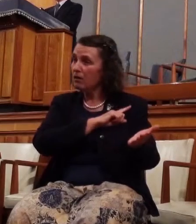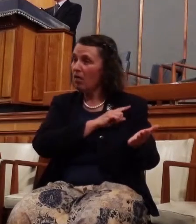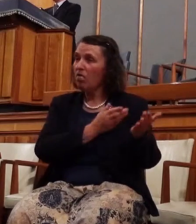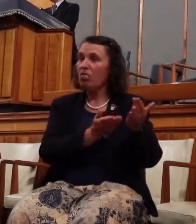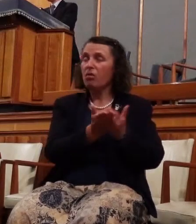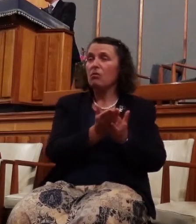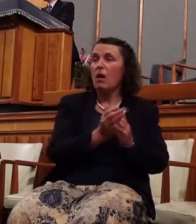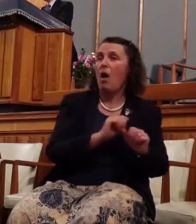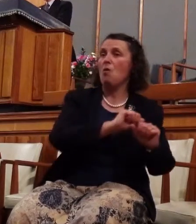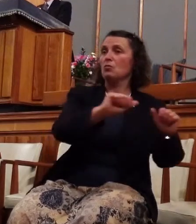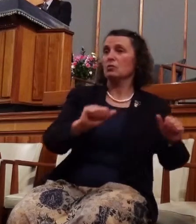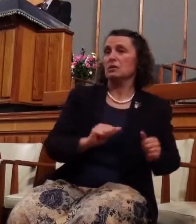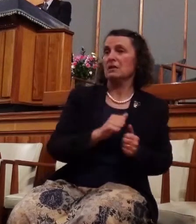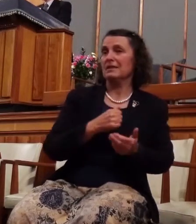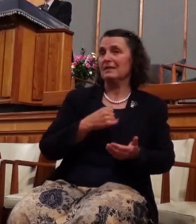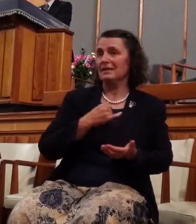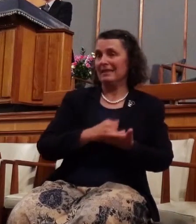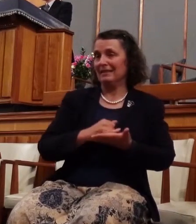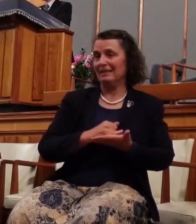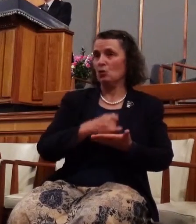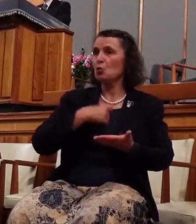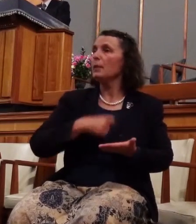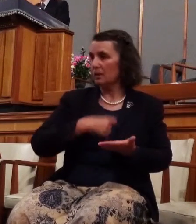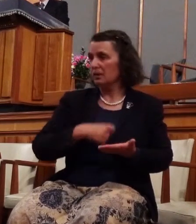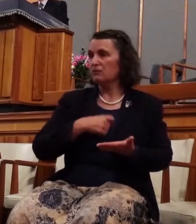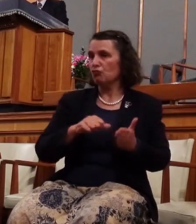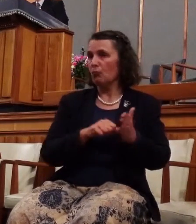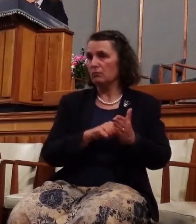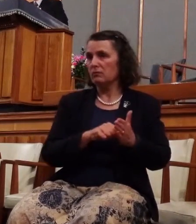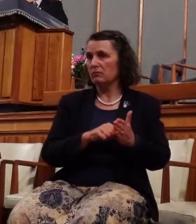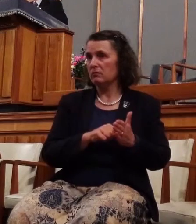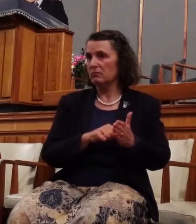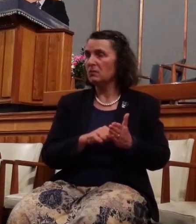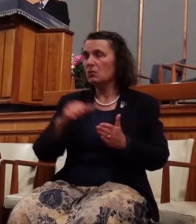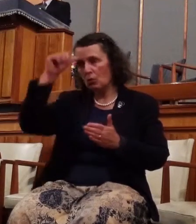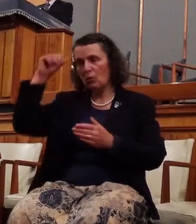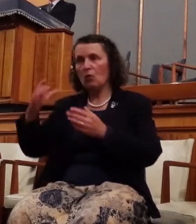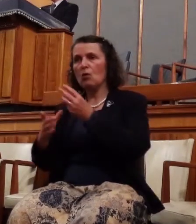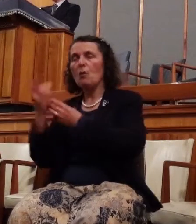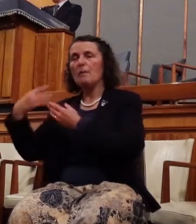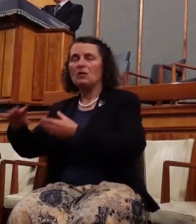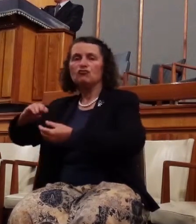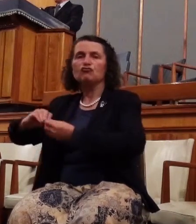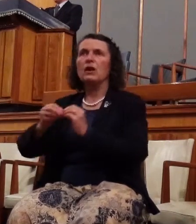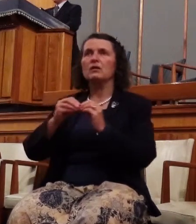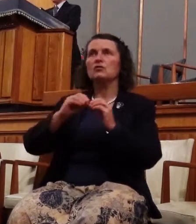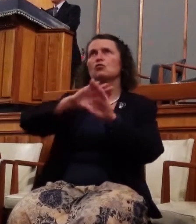sinful nature. If not, the Bible tells us that when God created this universe, it was perfect. It